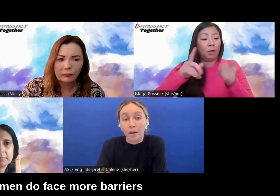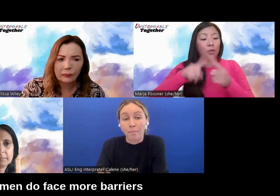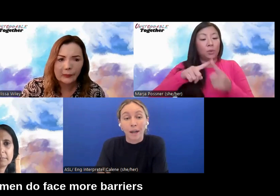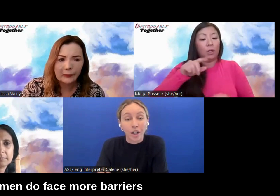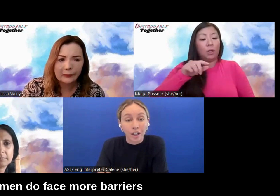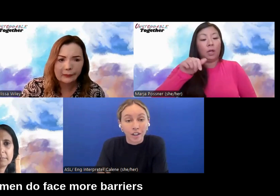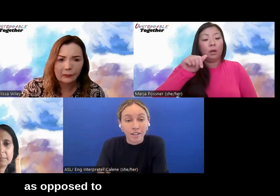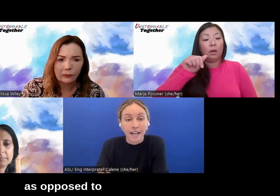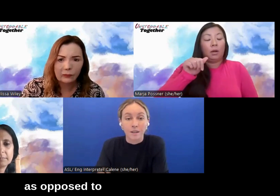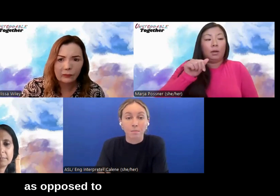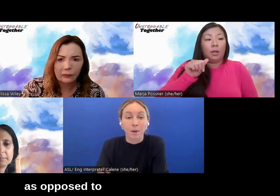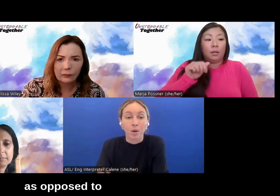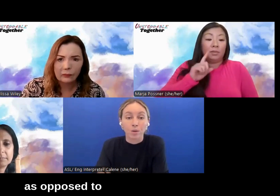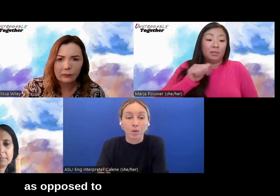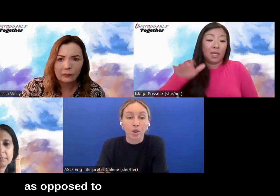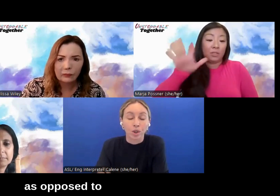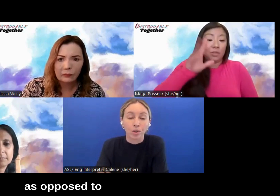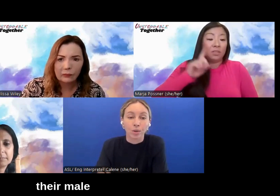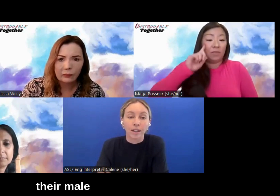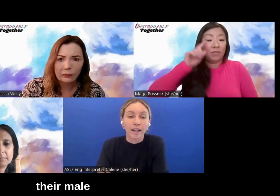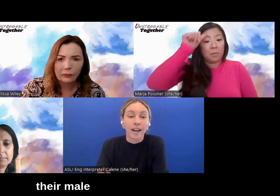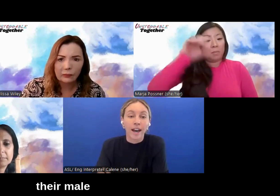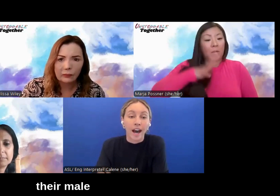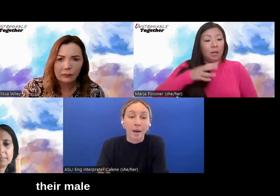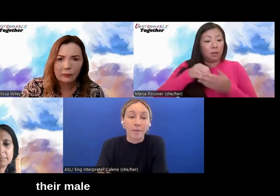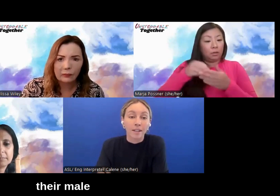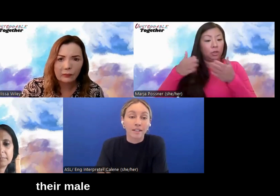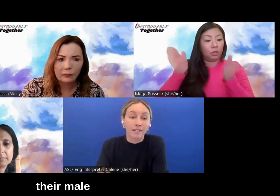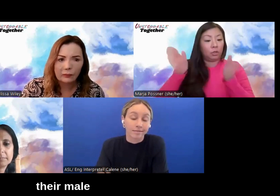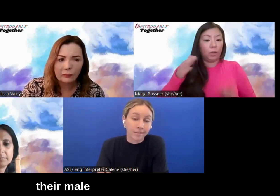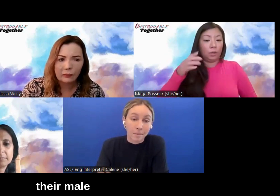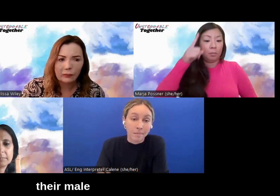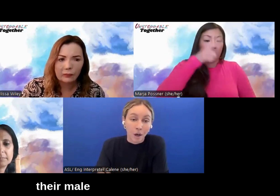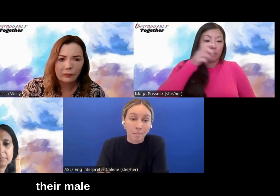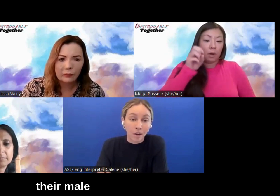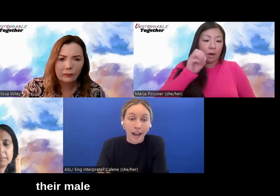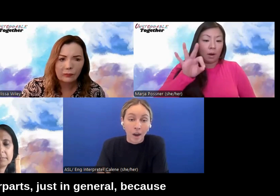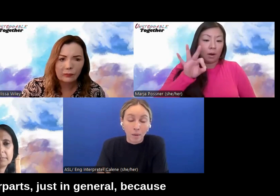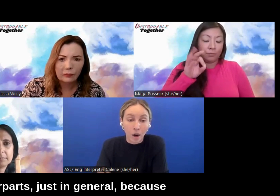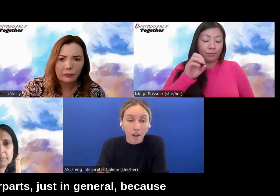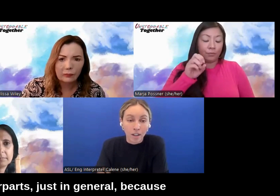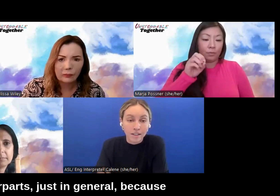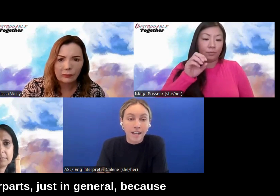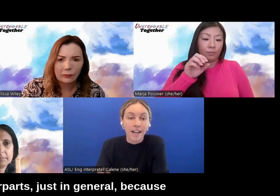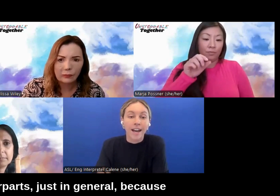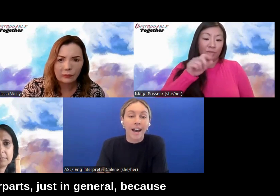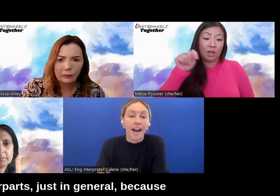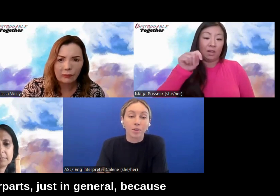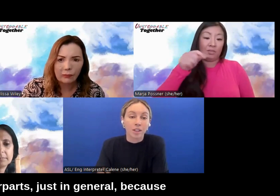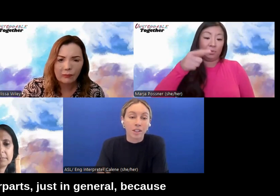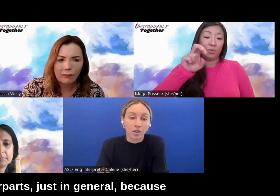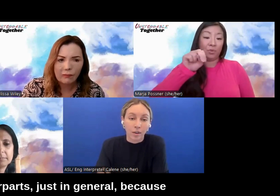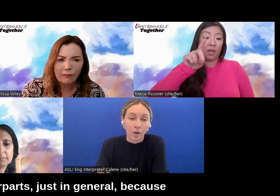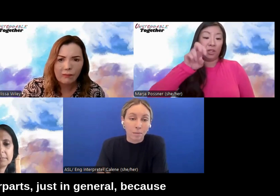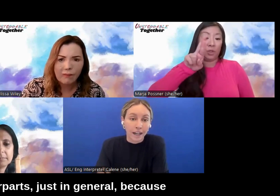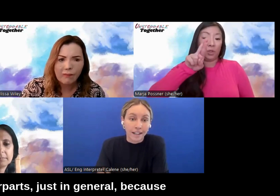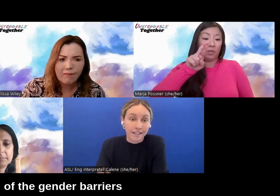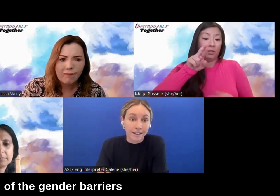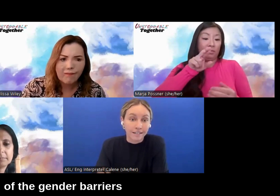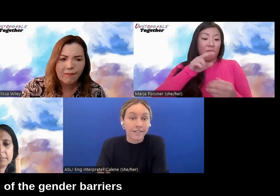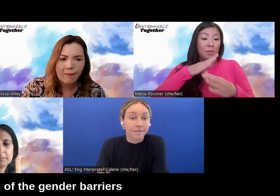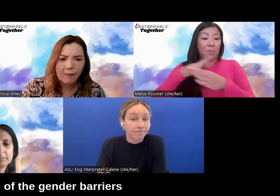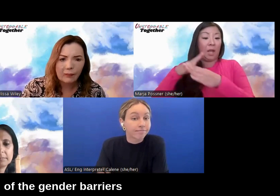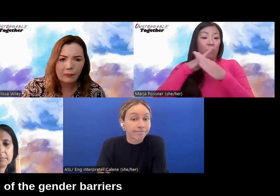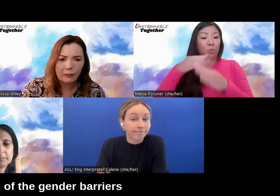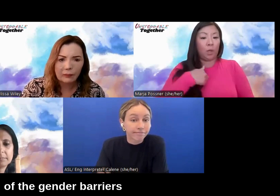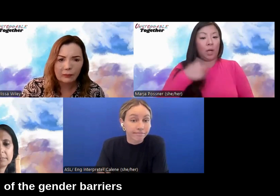face more barriers as opposed to um, their male counterparts, just in general